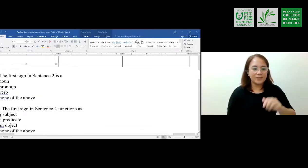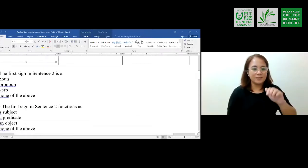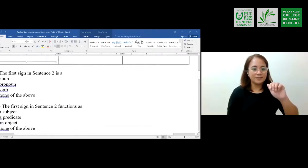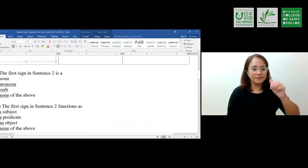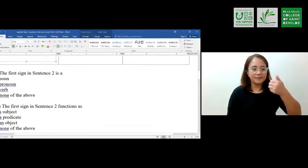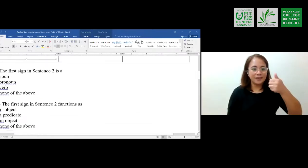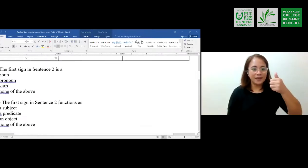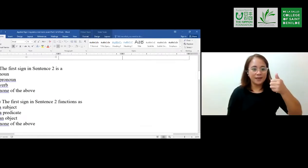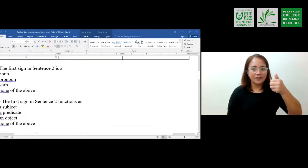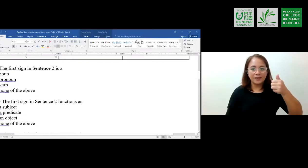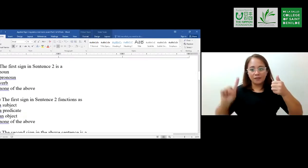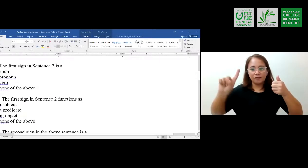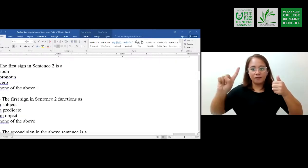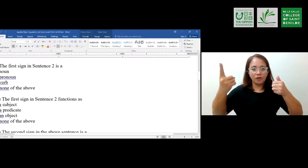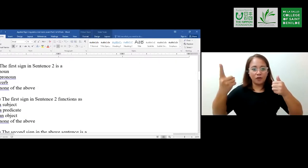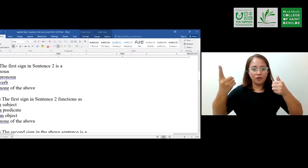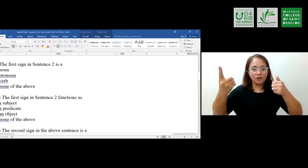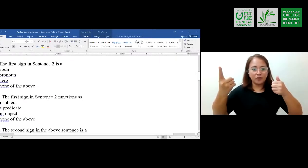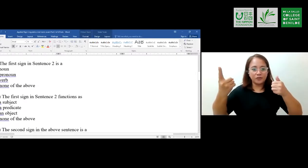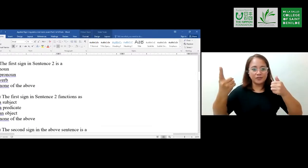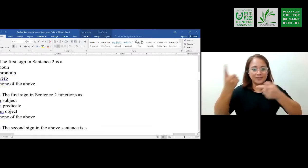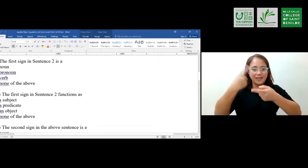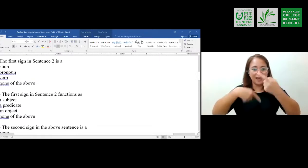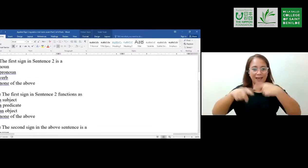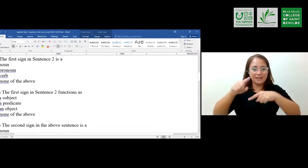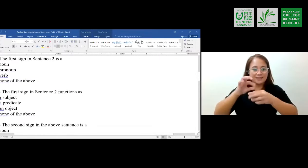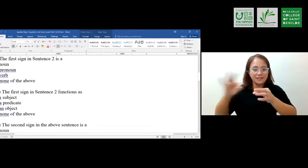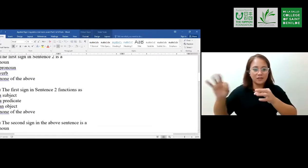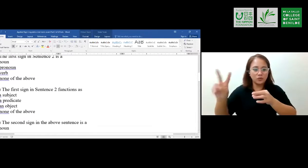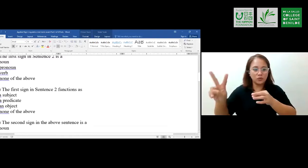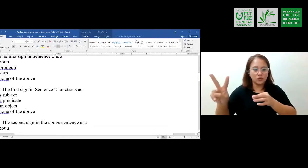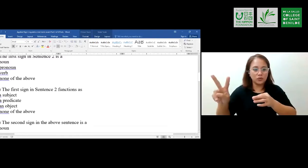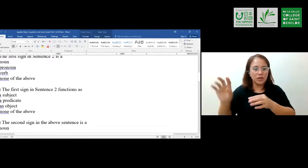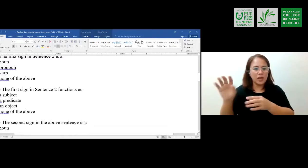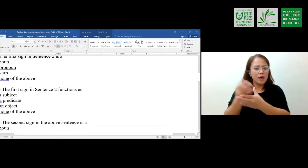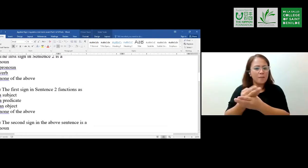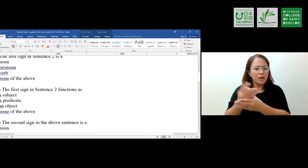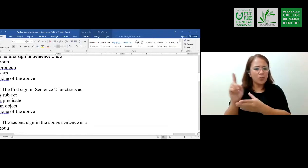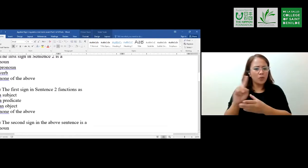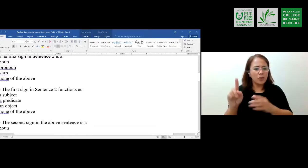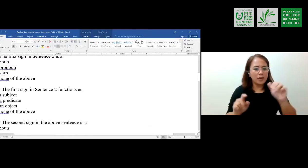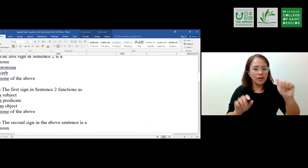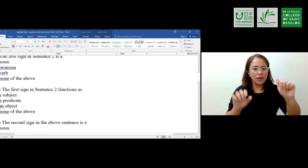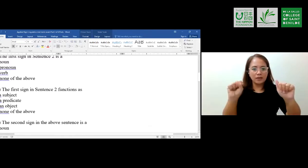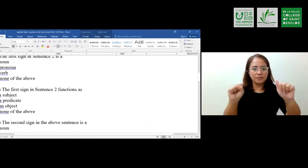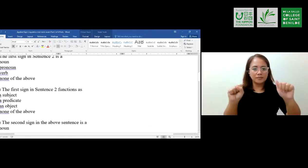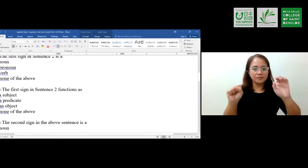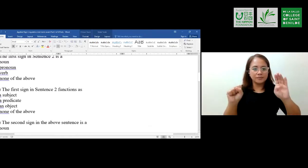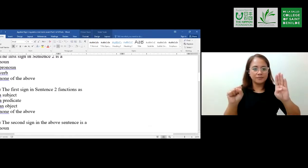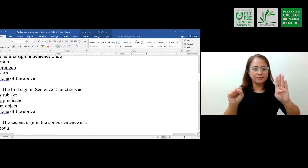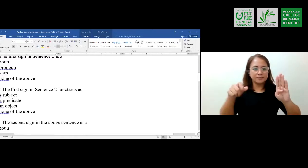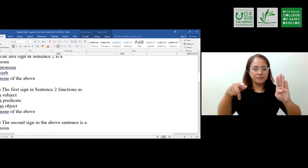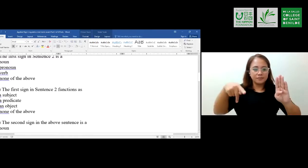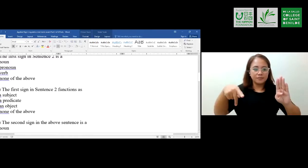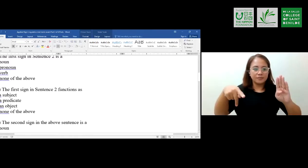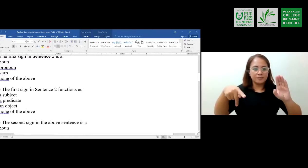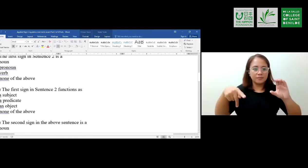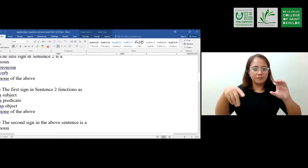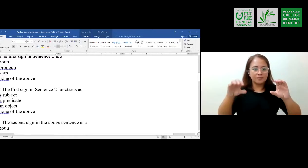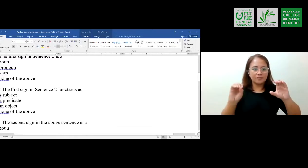sign in sentence 2, Mongo functions as a subject, B, a predicate, C, an object,